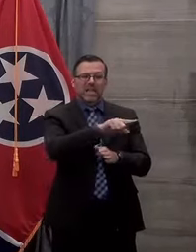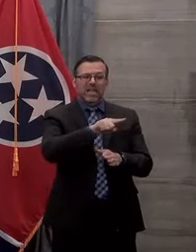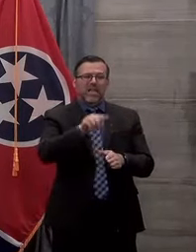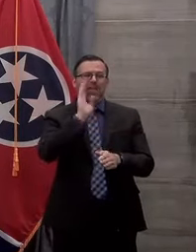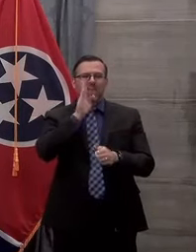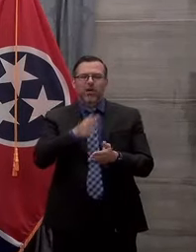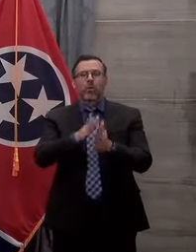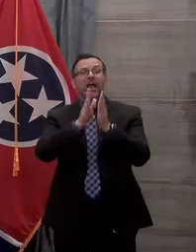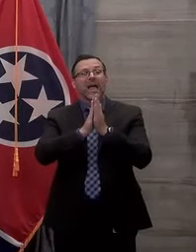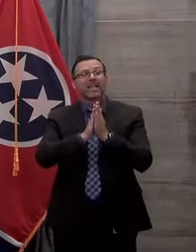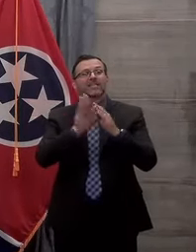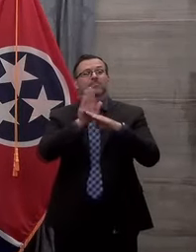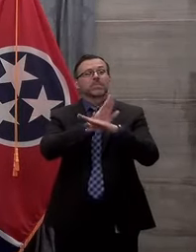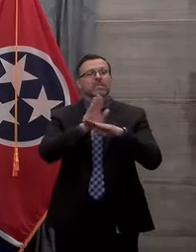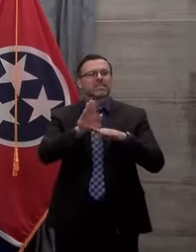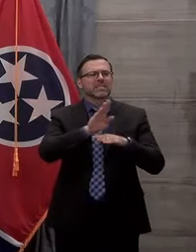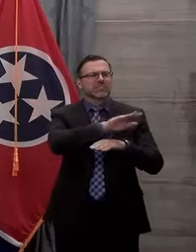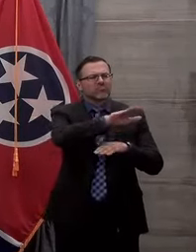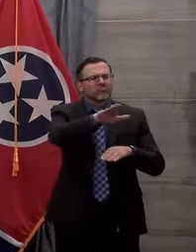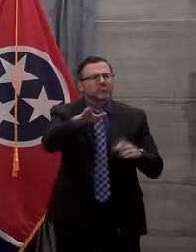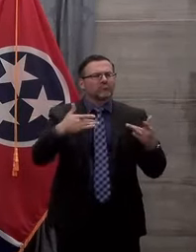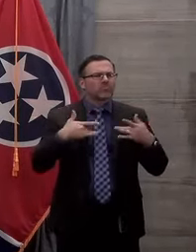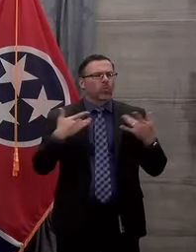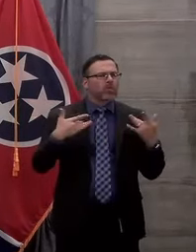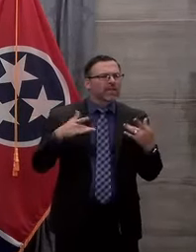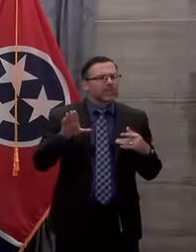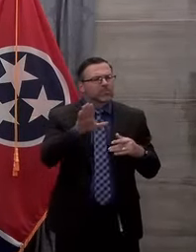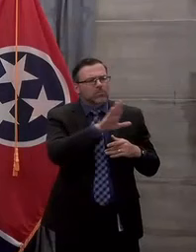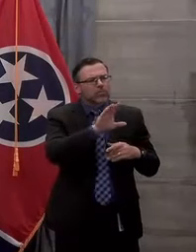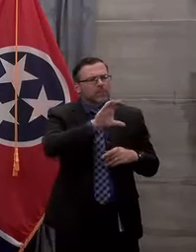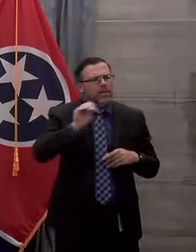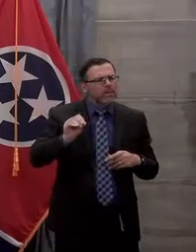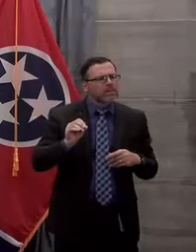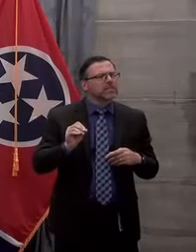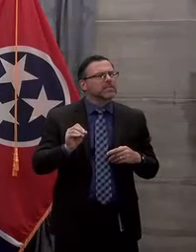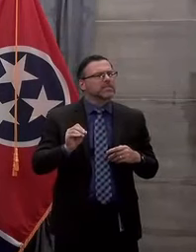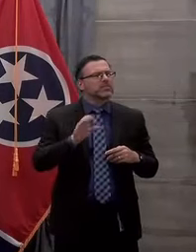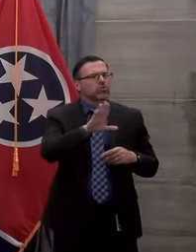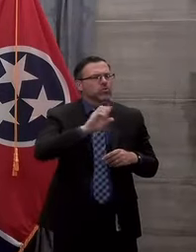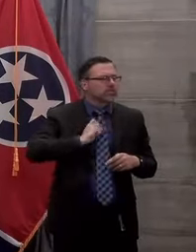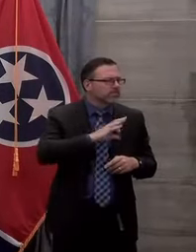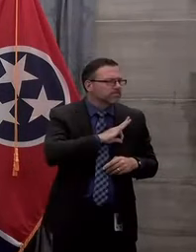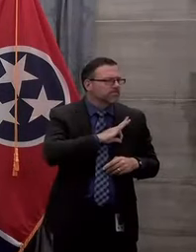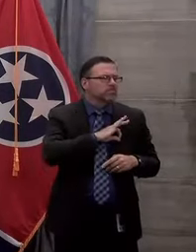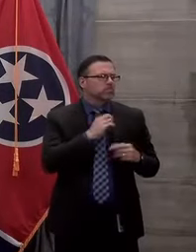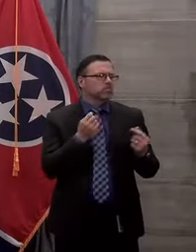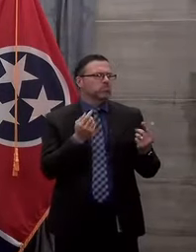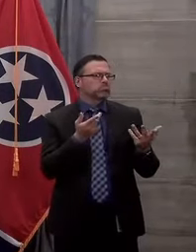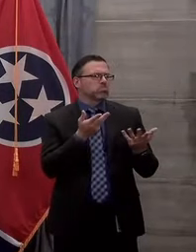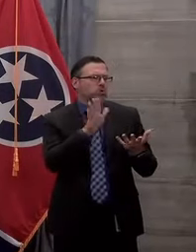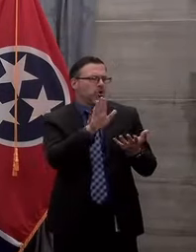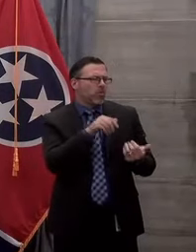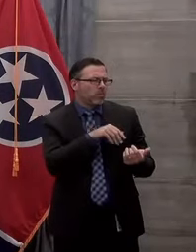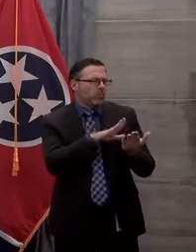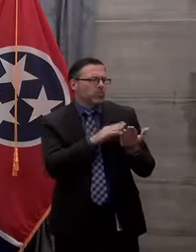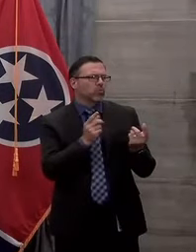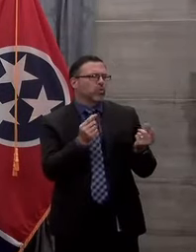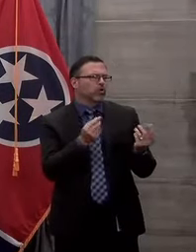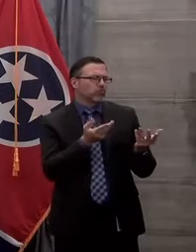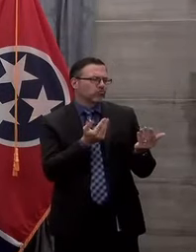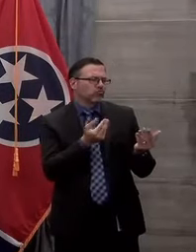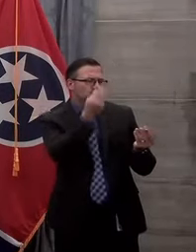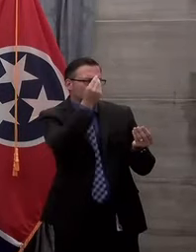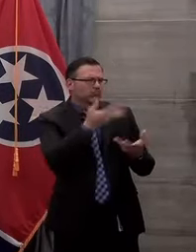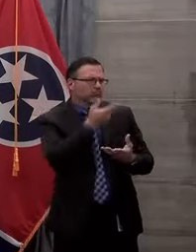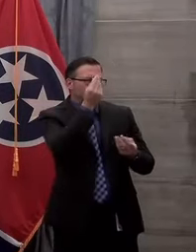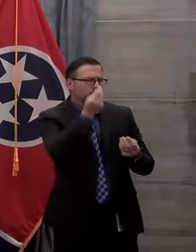about what's actually happening in their companies and with their employees to try to gauge and understand just